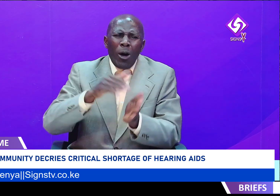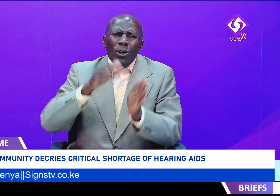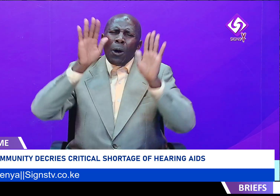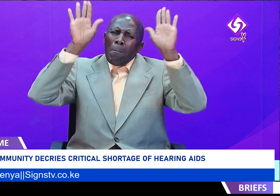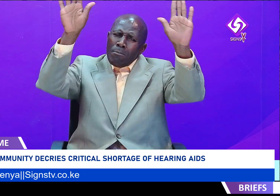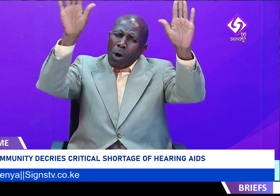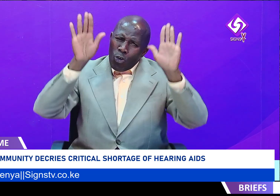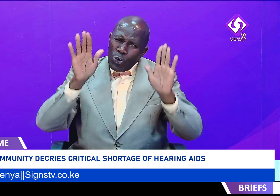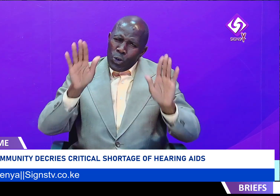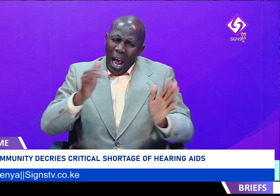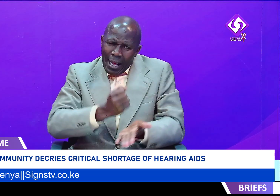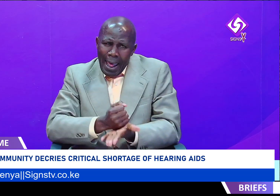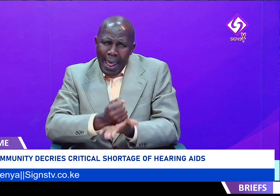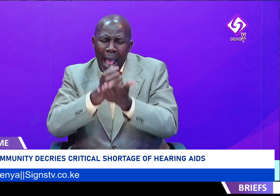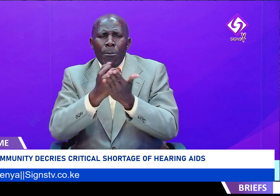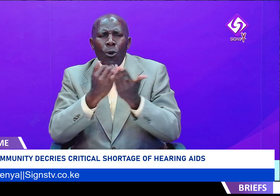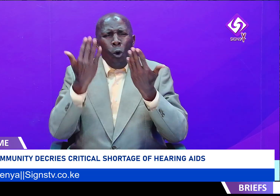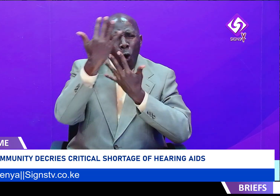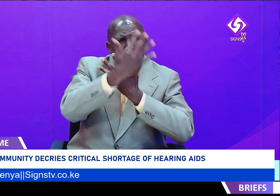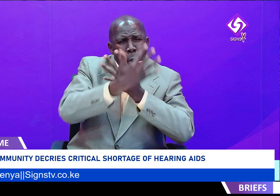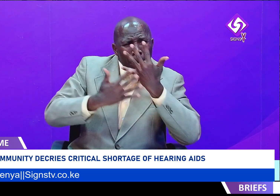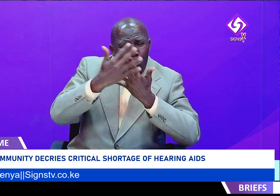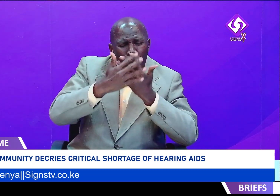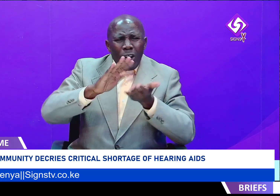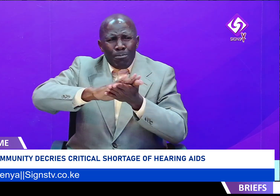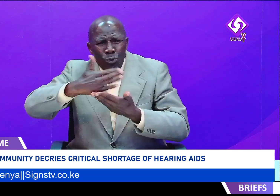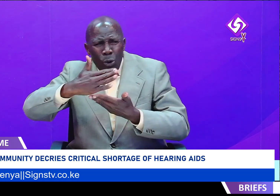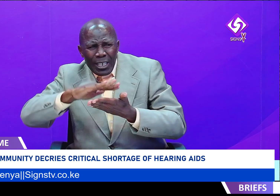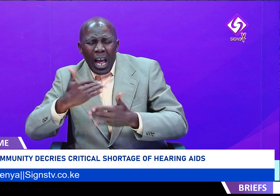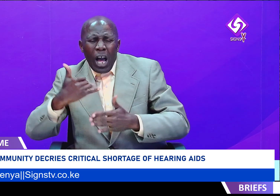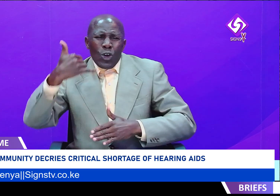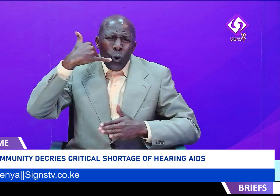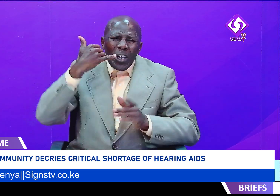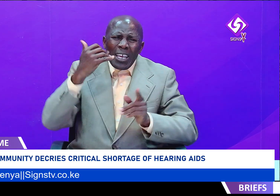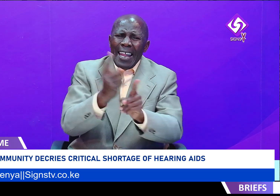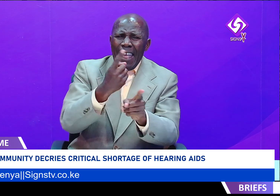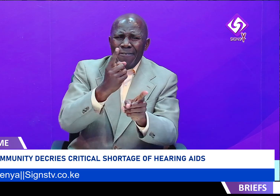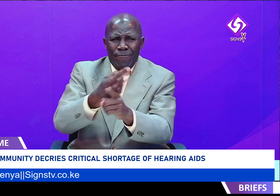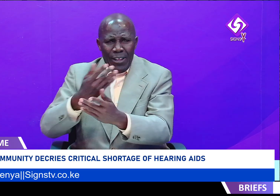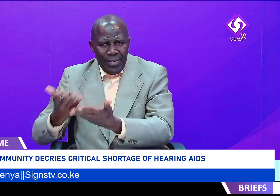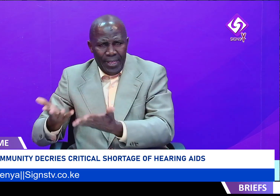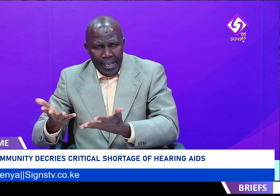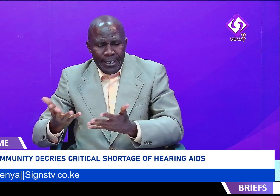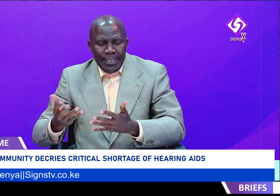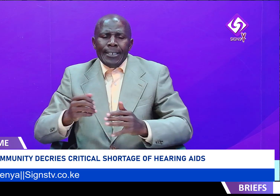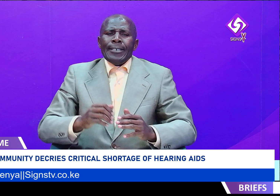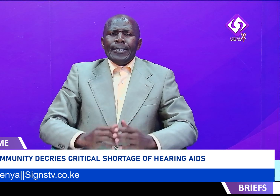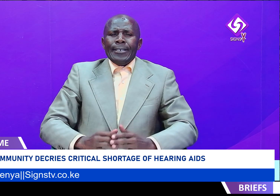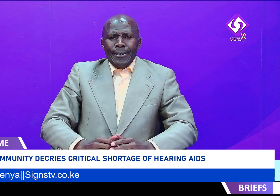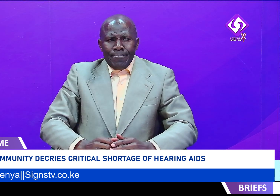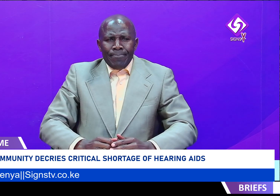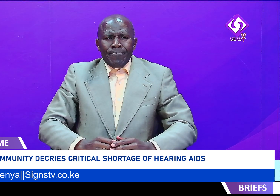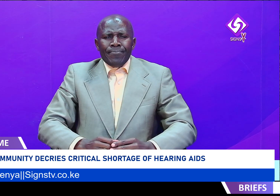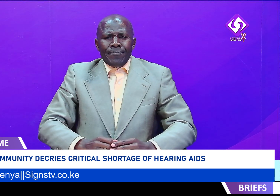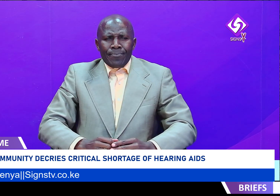urgent need for intervention to procure and distribute essential assistive devices.